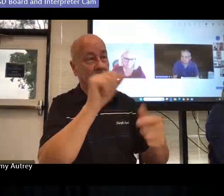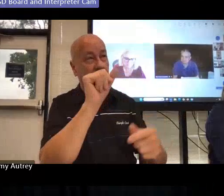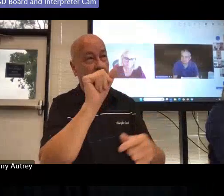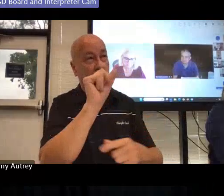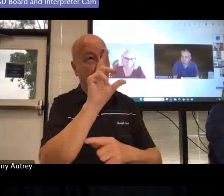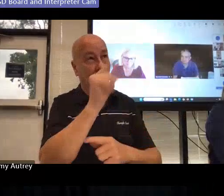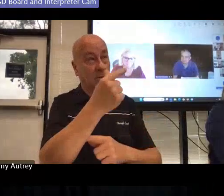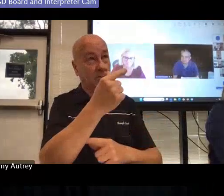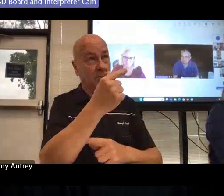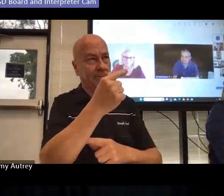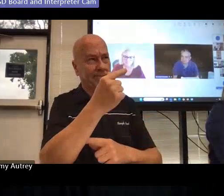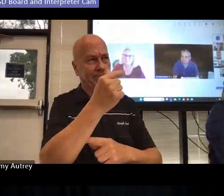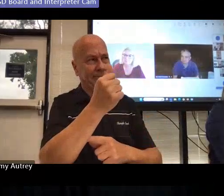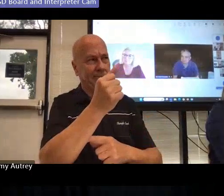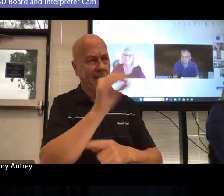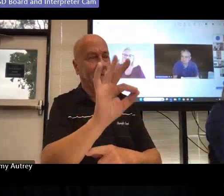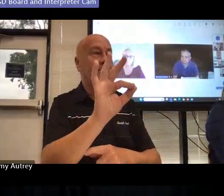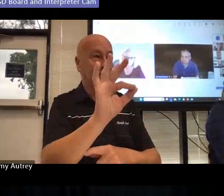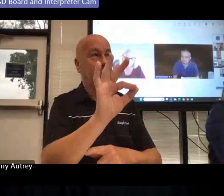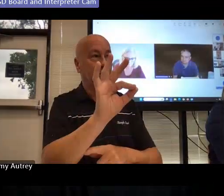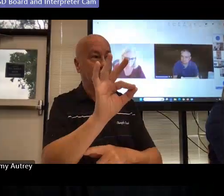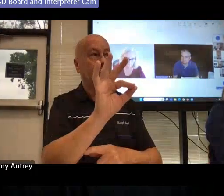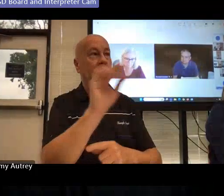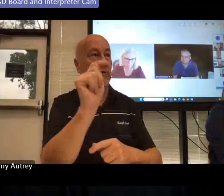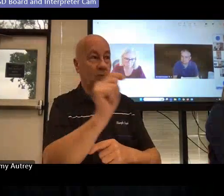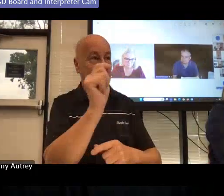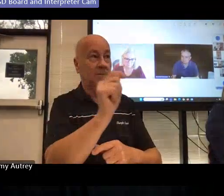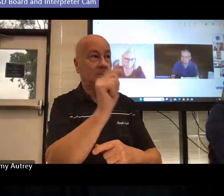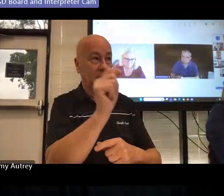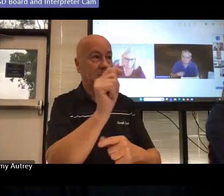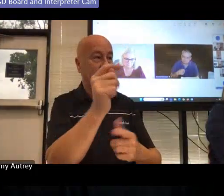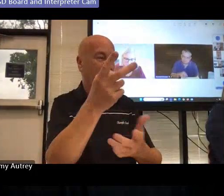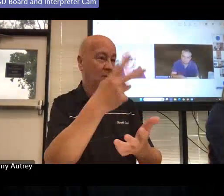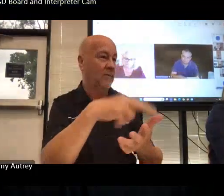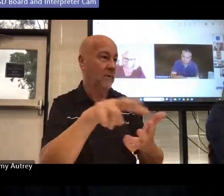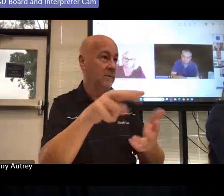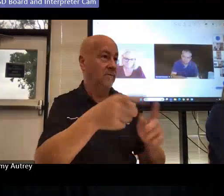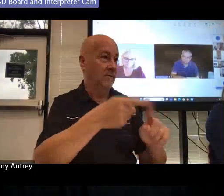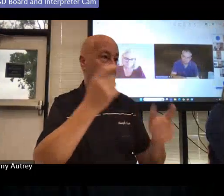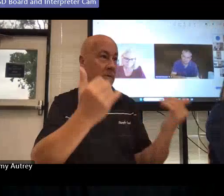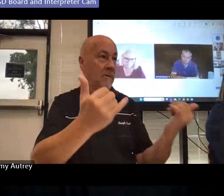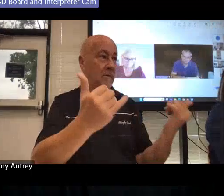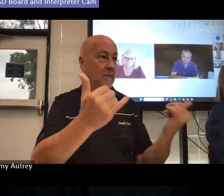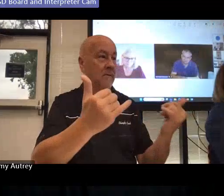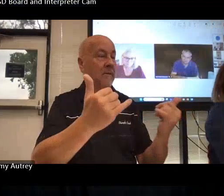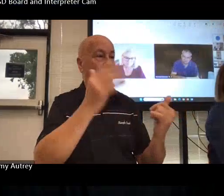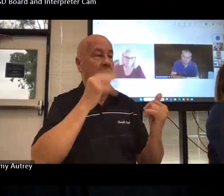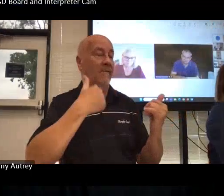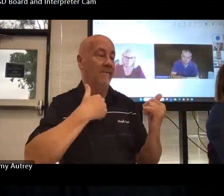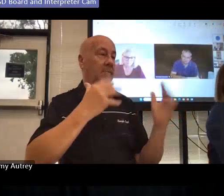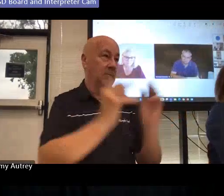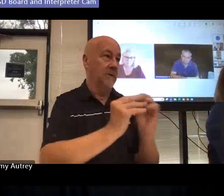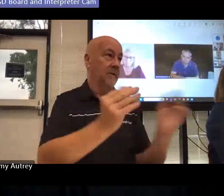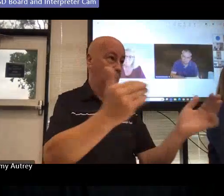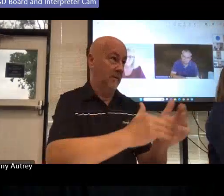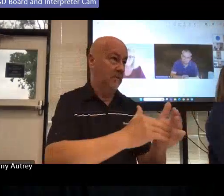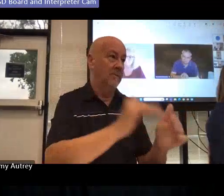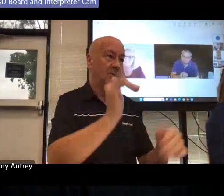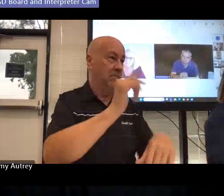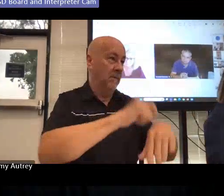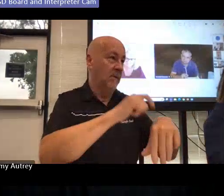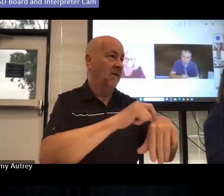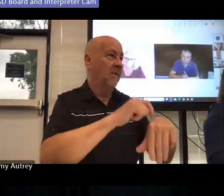However, we have rescheduled that for August the 19th. It's a Tuesday. So